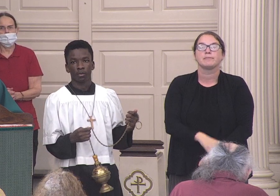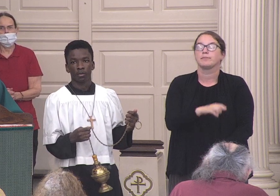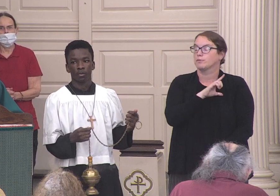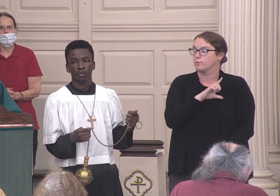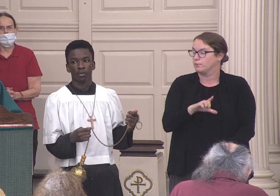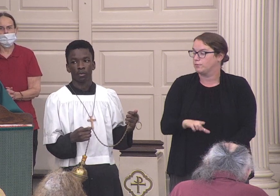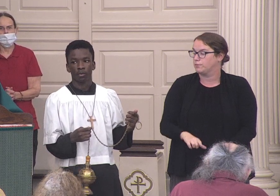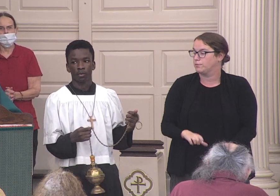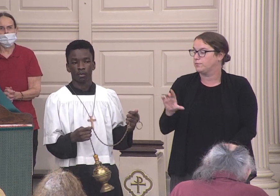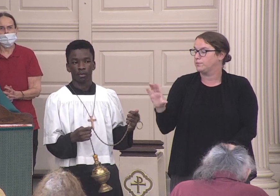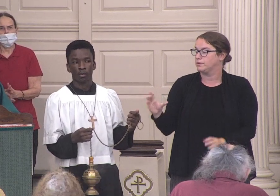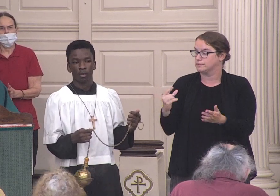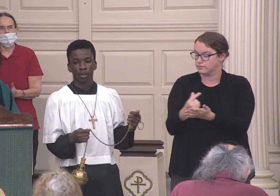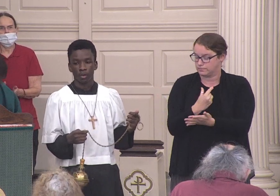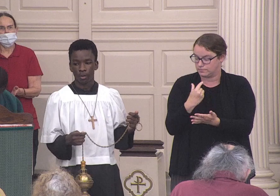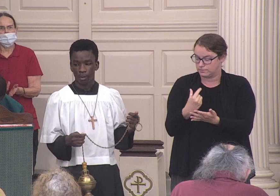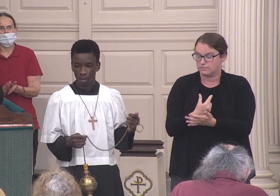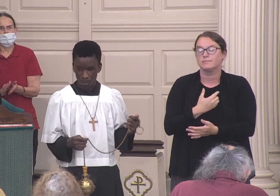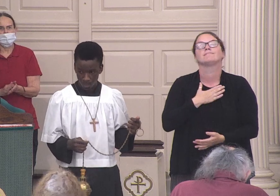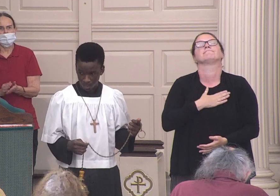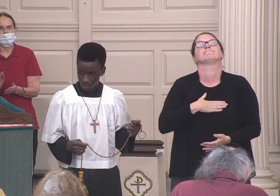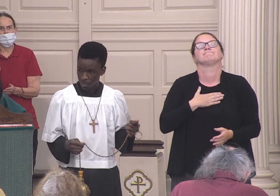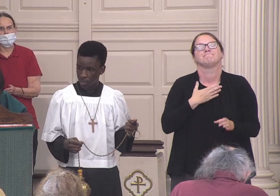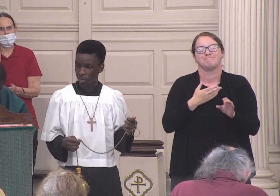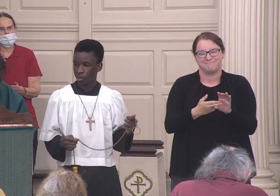The Gospel of the Lord.